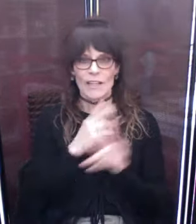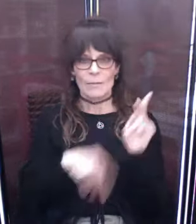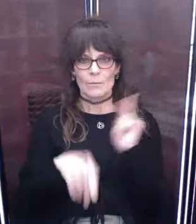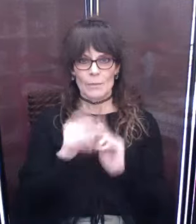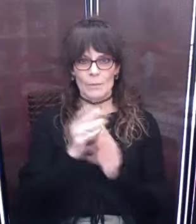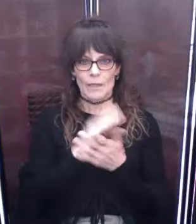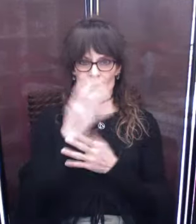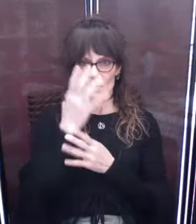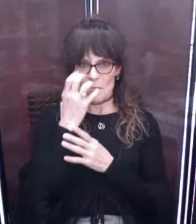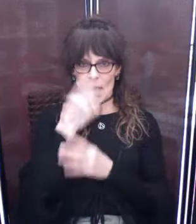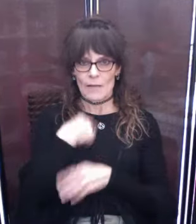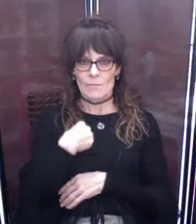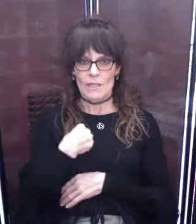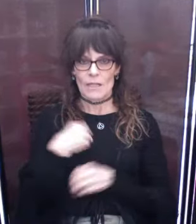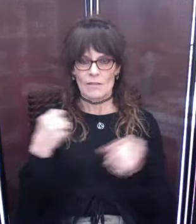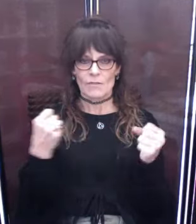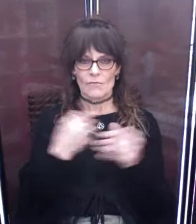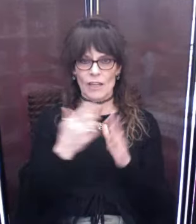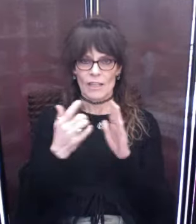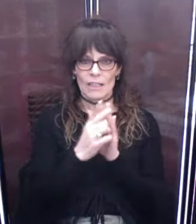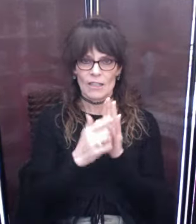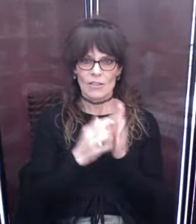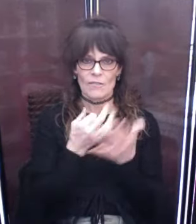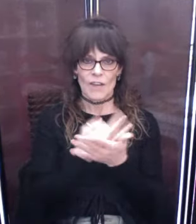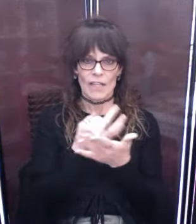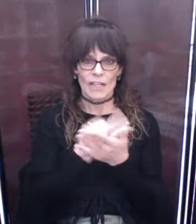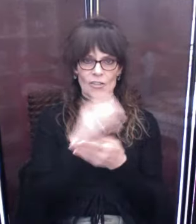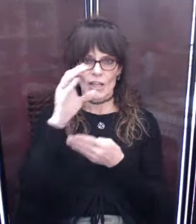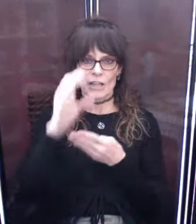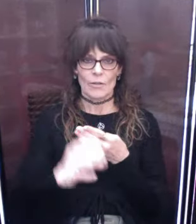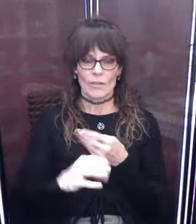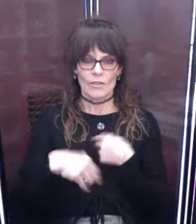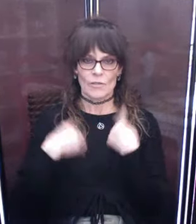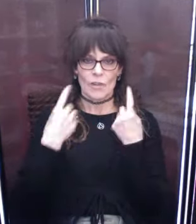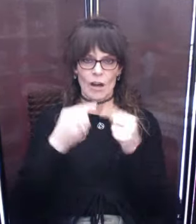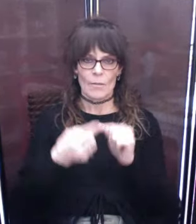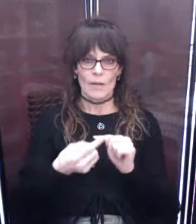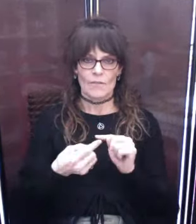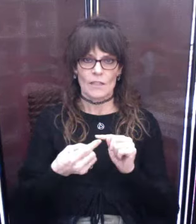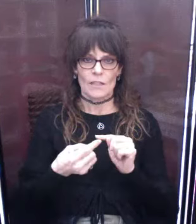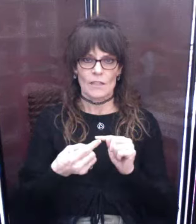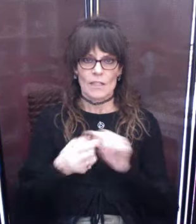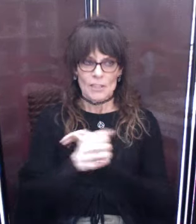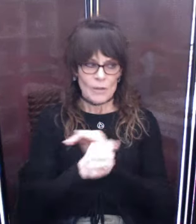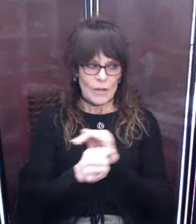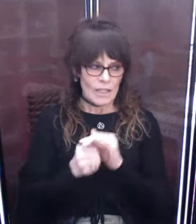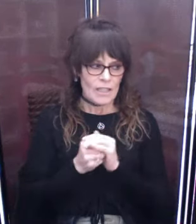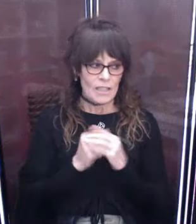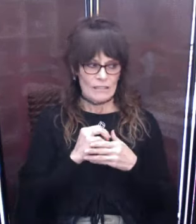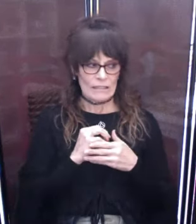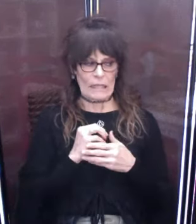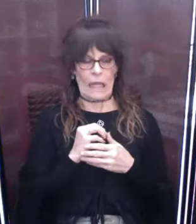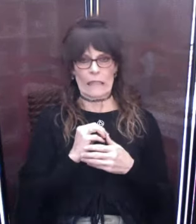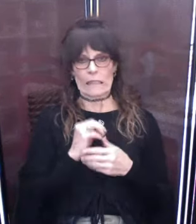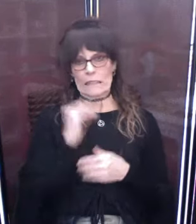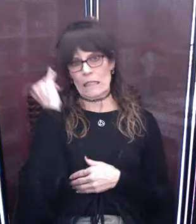of legal and financial consequences for the harm that I had done. So I hid inside this idea that I don't have to make amends